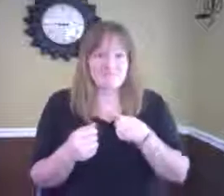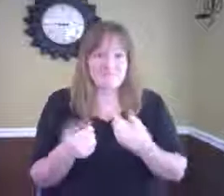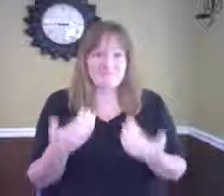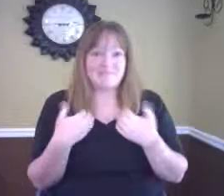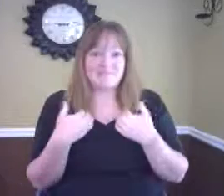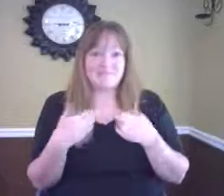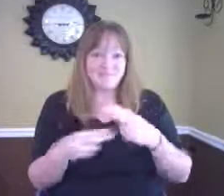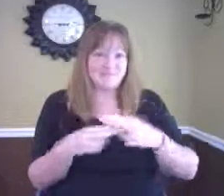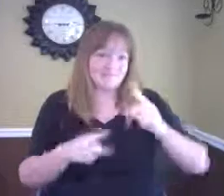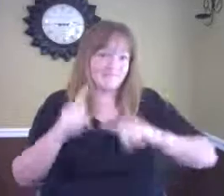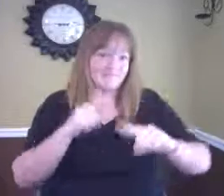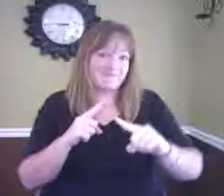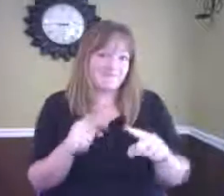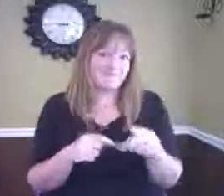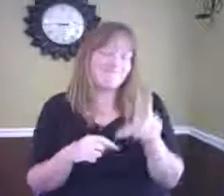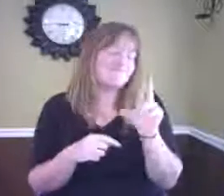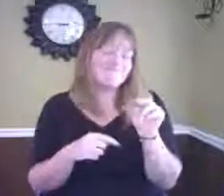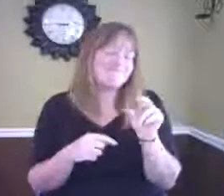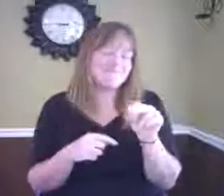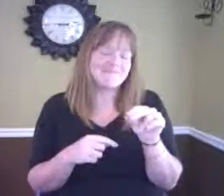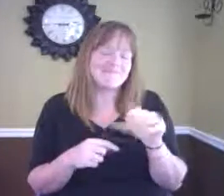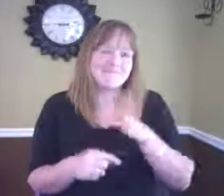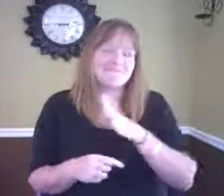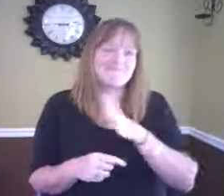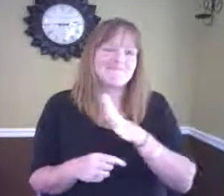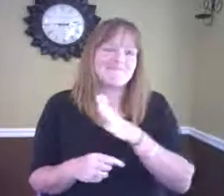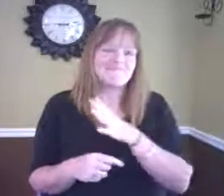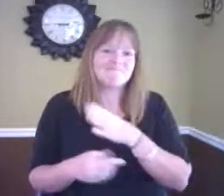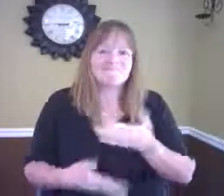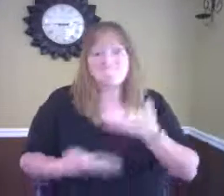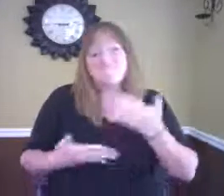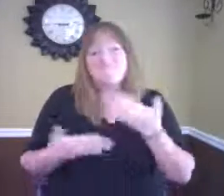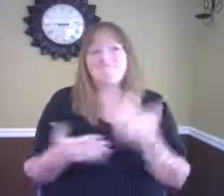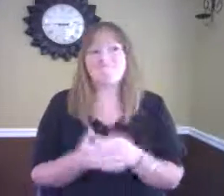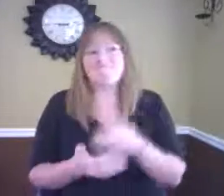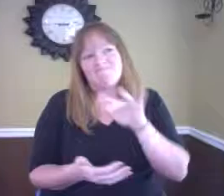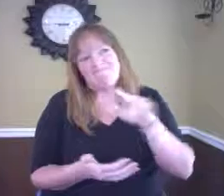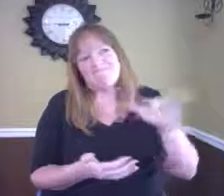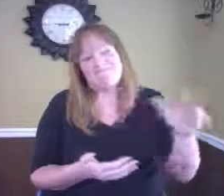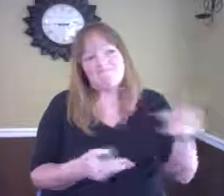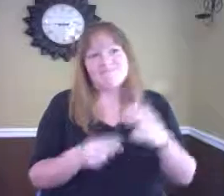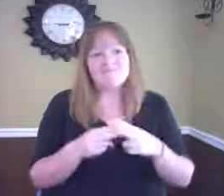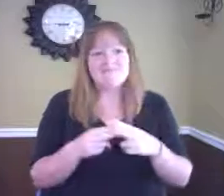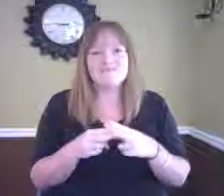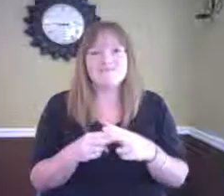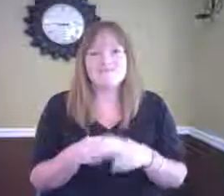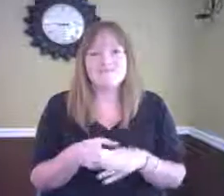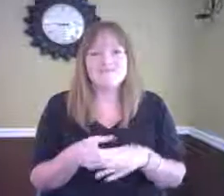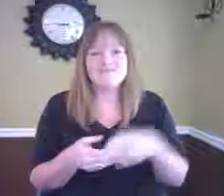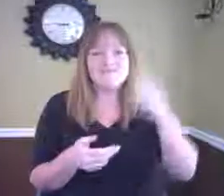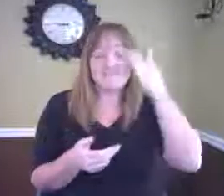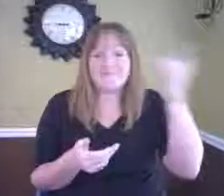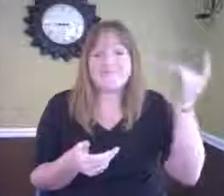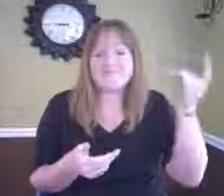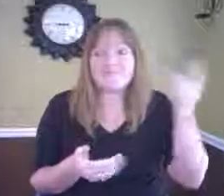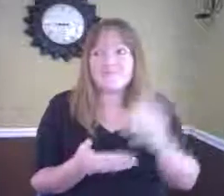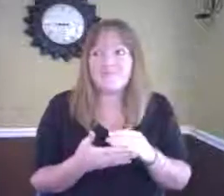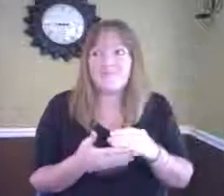if necessary, but I'm quite happy with a finger-spelled name as well because of how I know that some sign names are not ones you'd